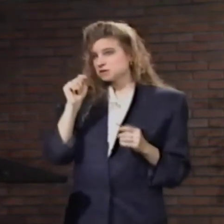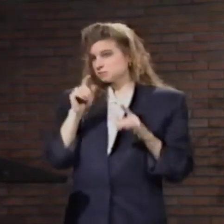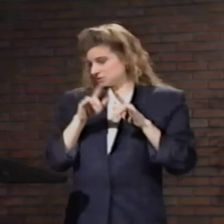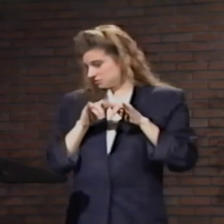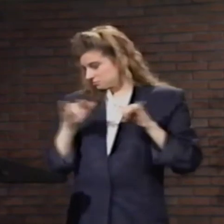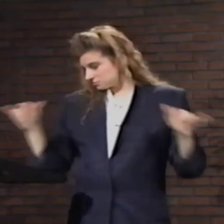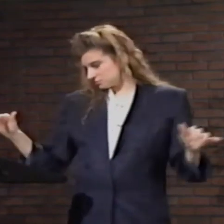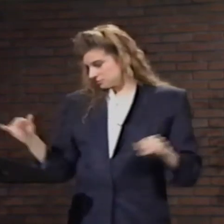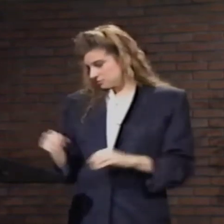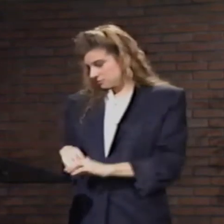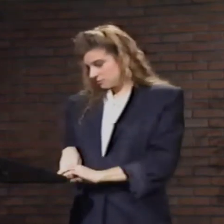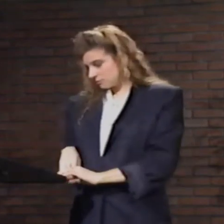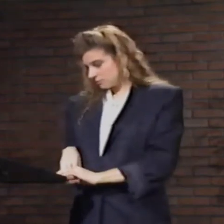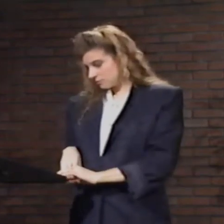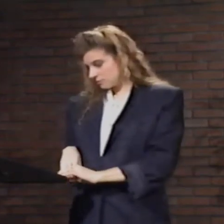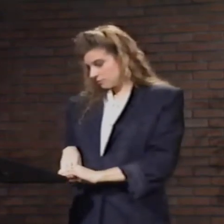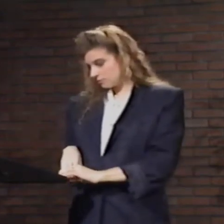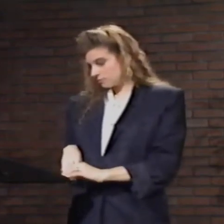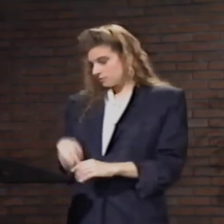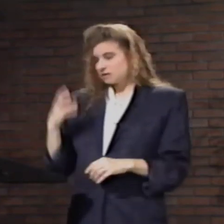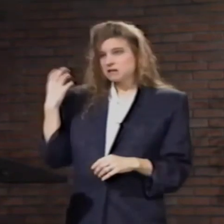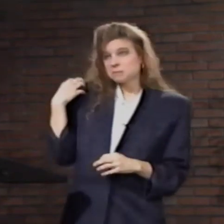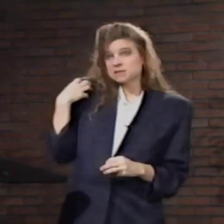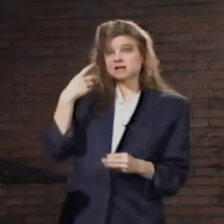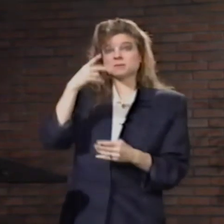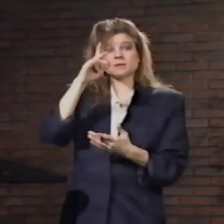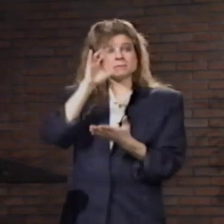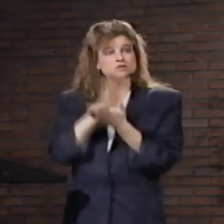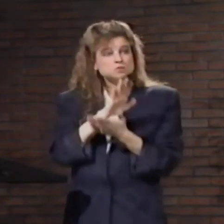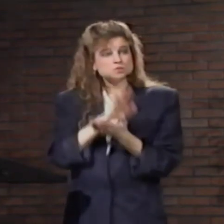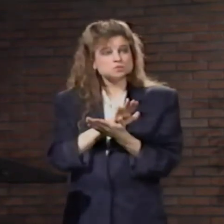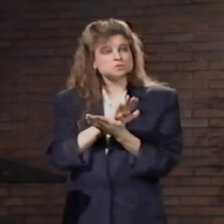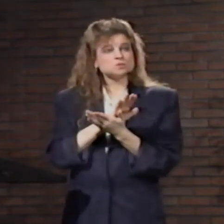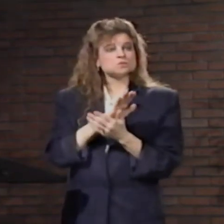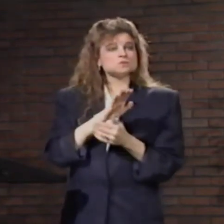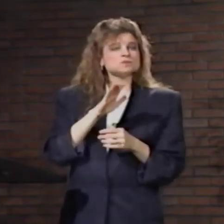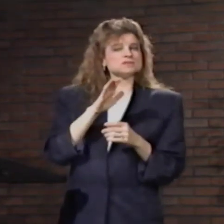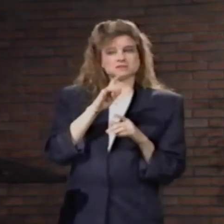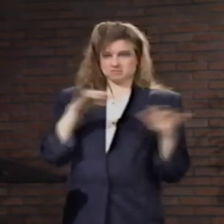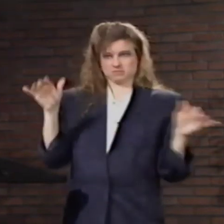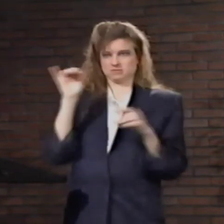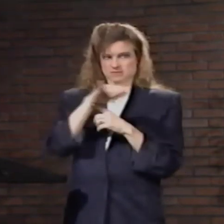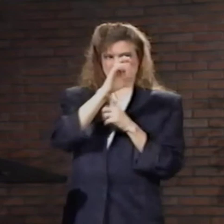For Title II, interpreters can be used in court, fire departments, things like that.